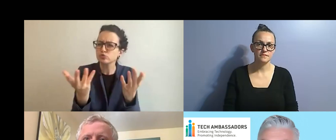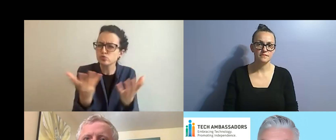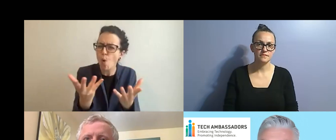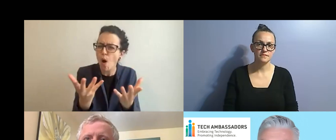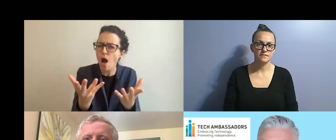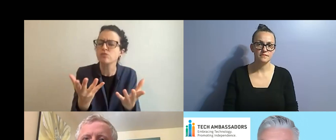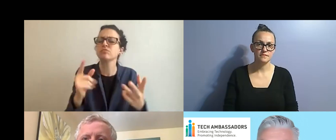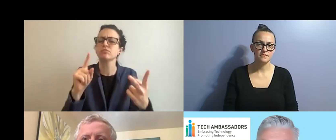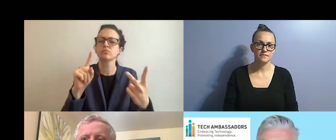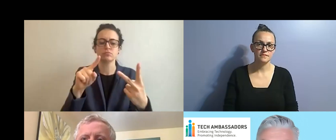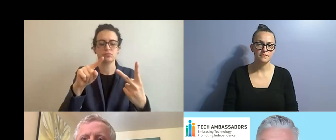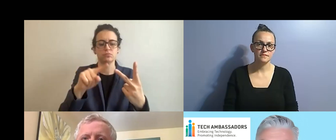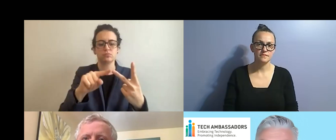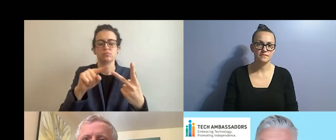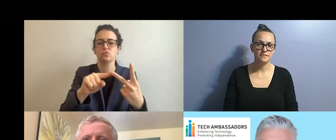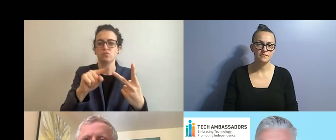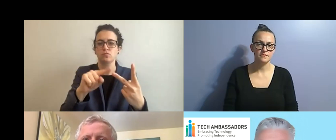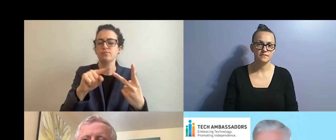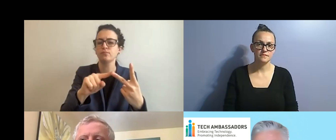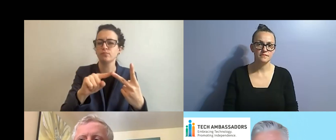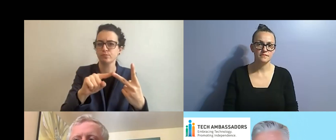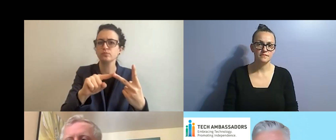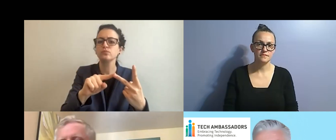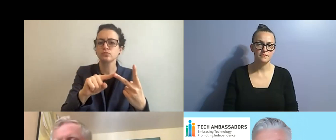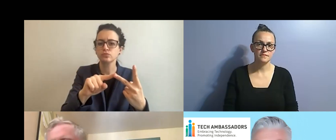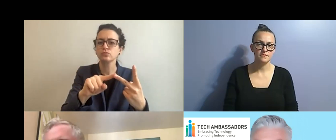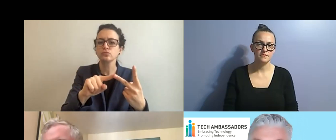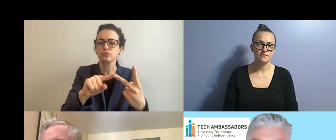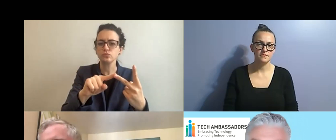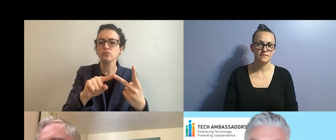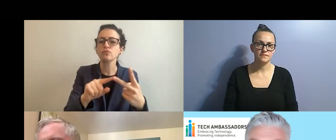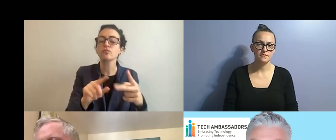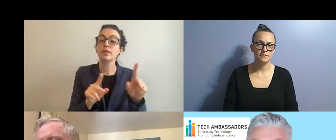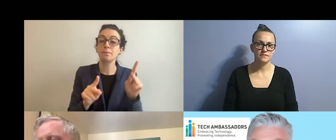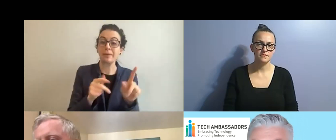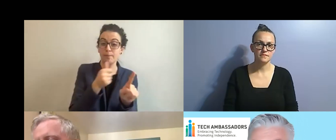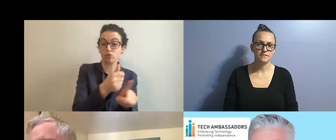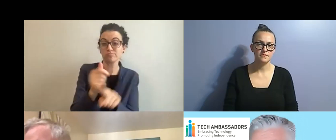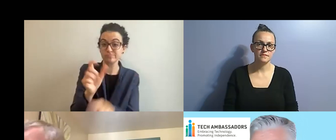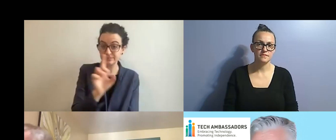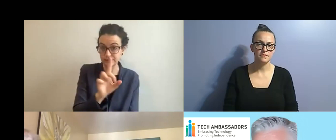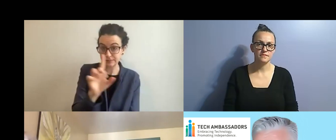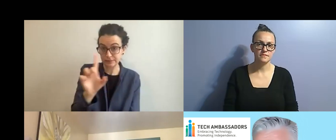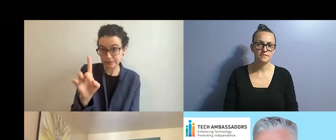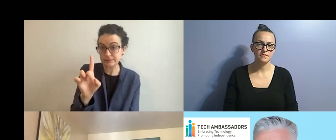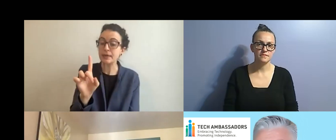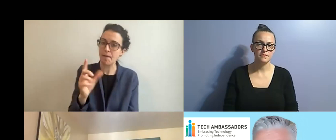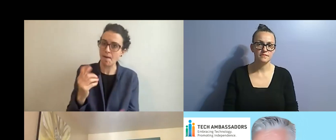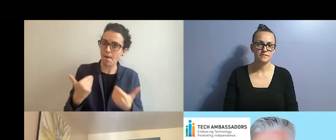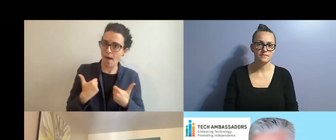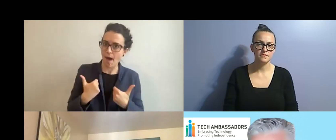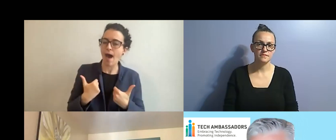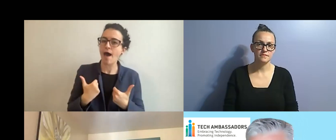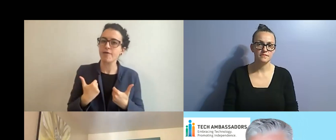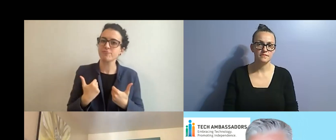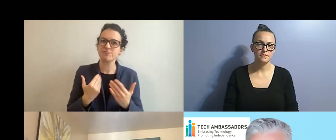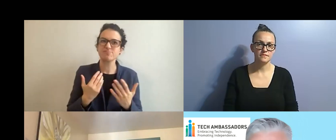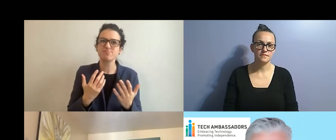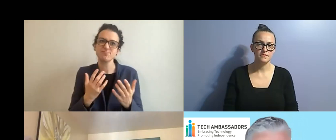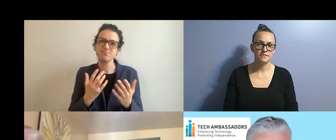And then the second question is, what is the biggest barrier to people with developmental disabilities using technology in their